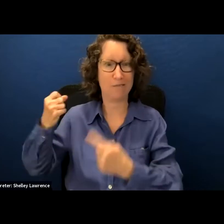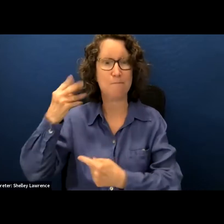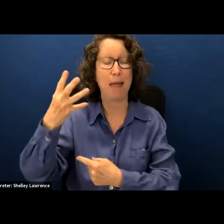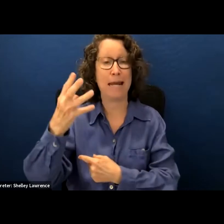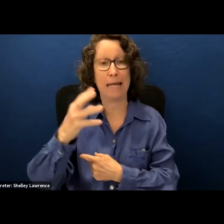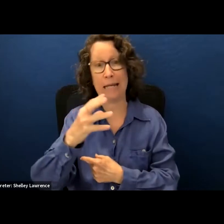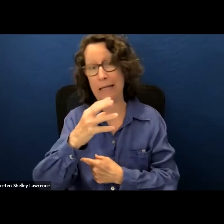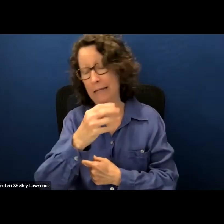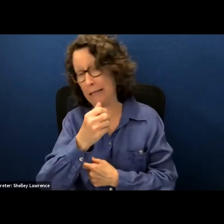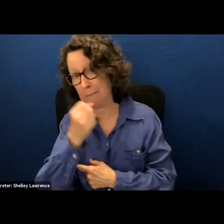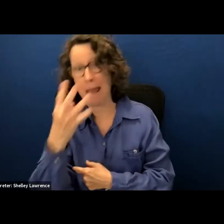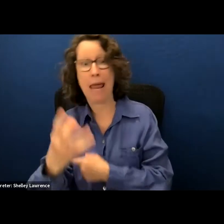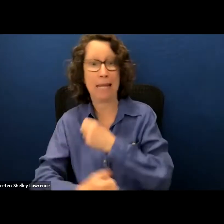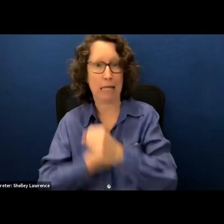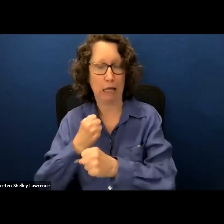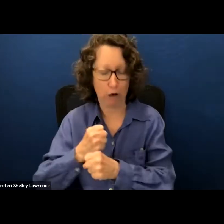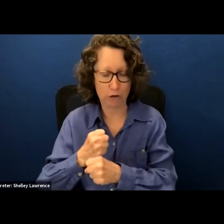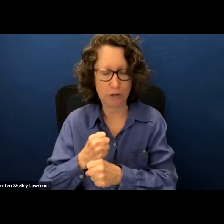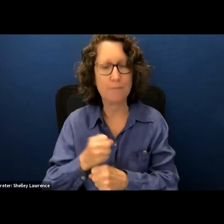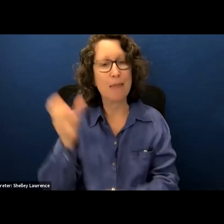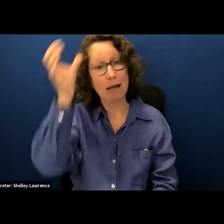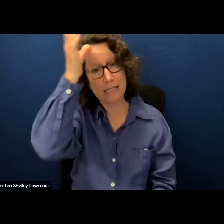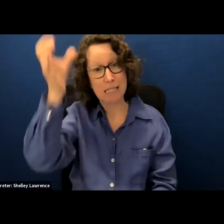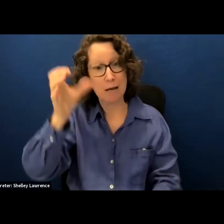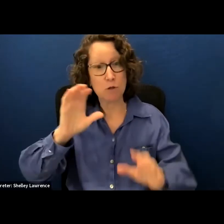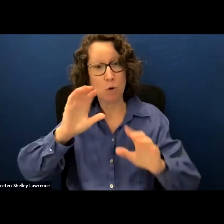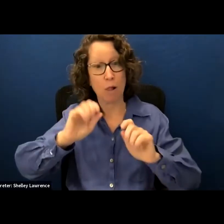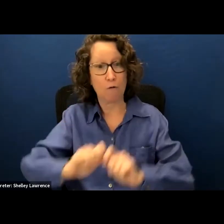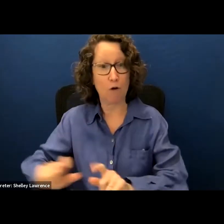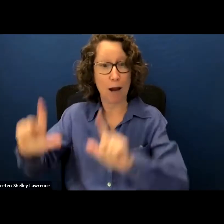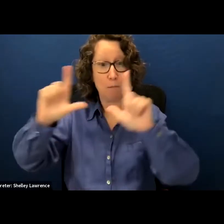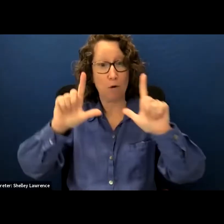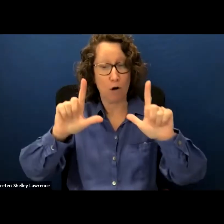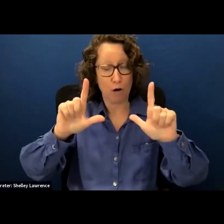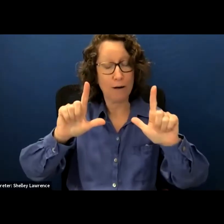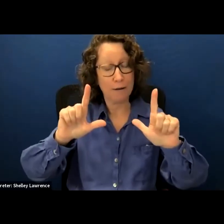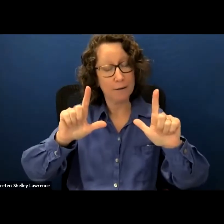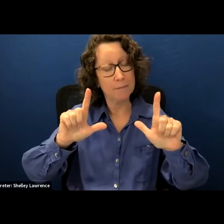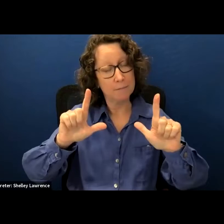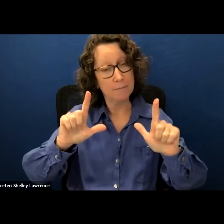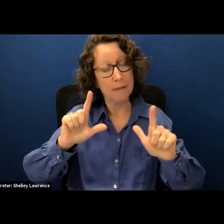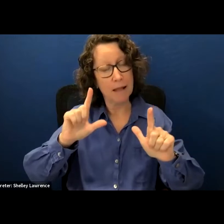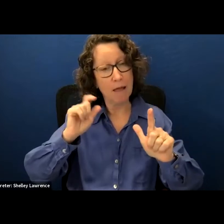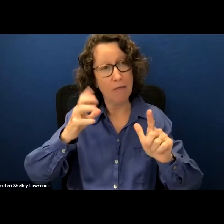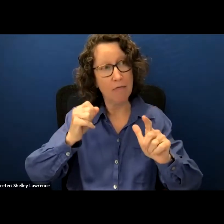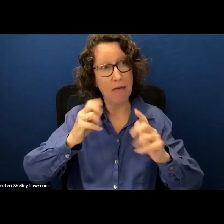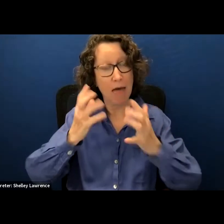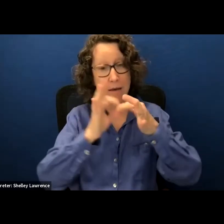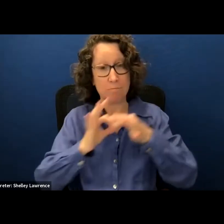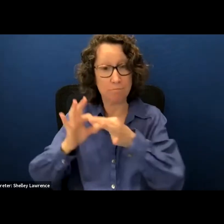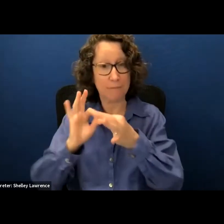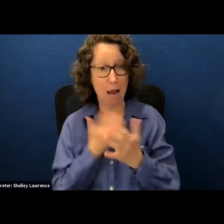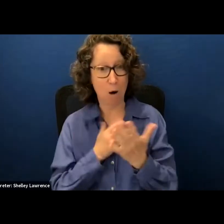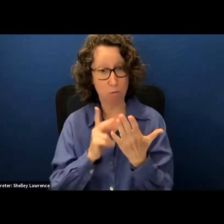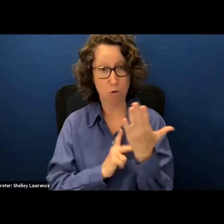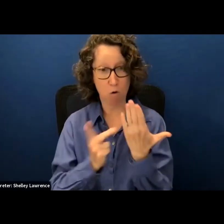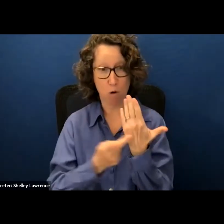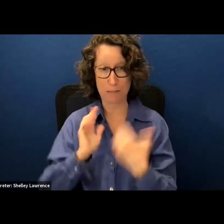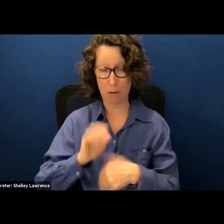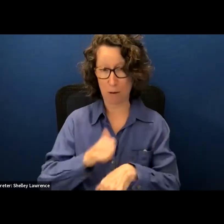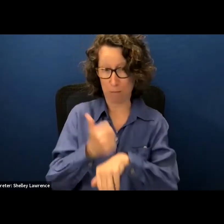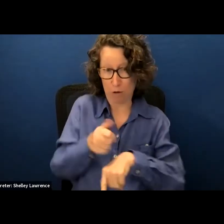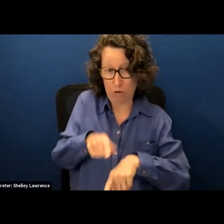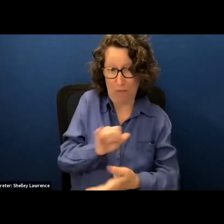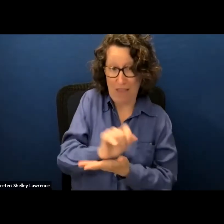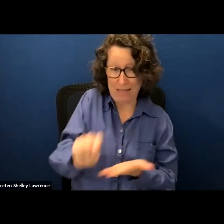decades. The conceptual framework that holds our programs together that we put in place at